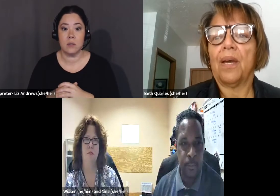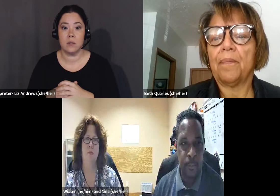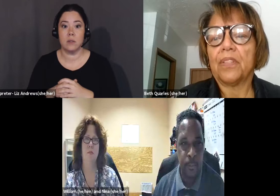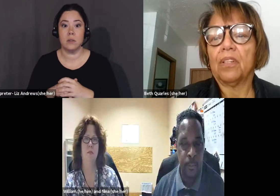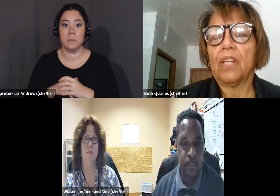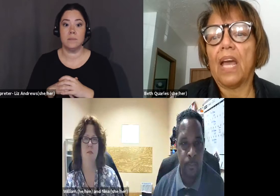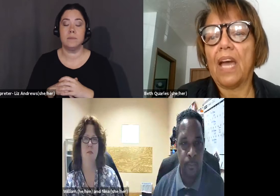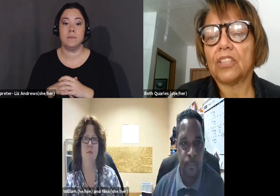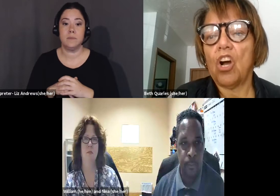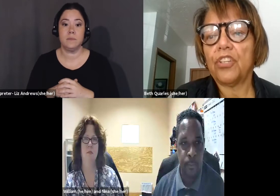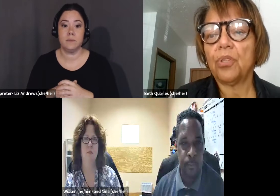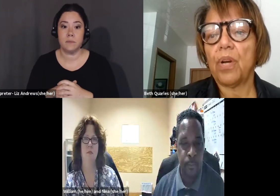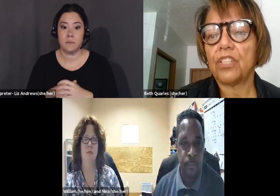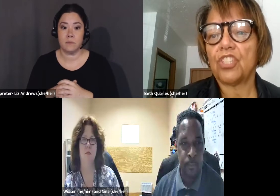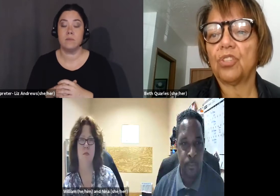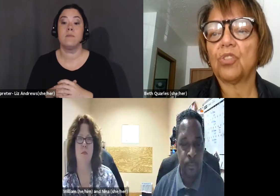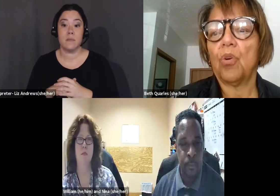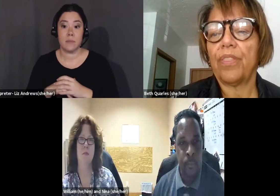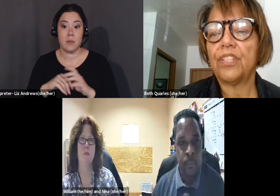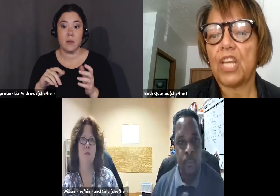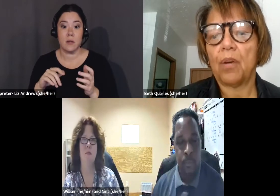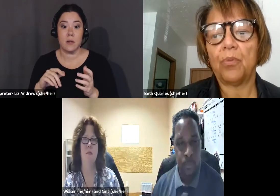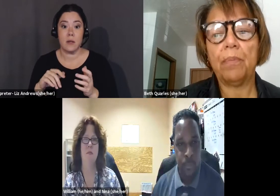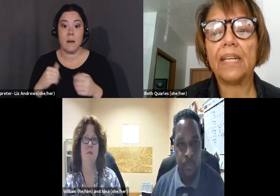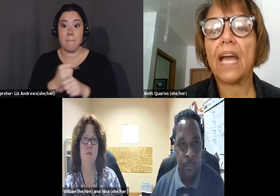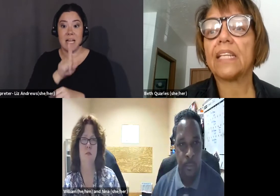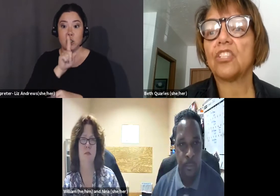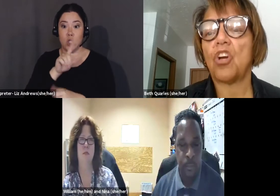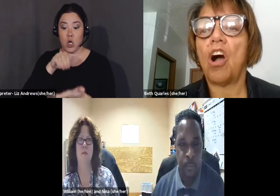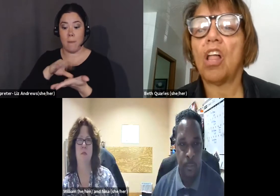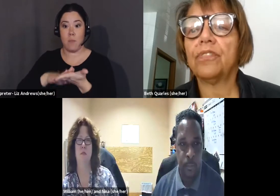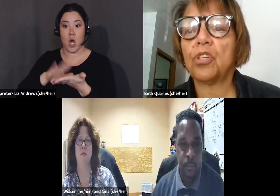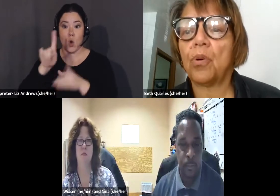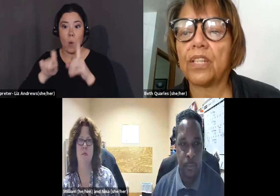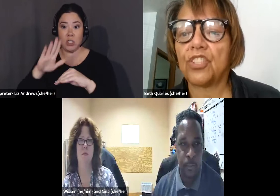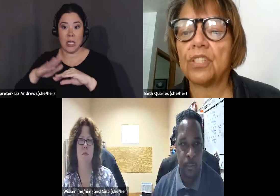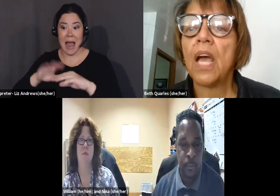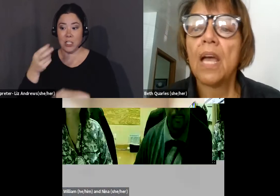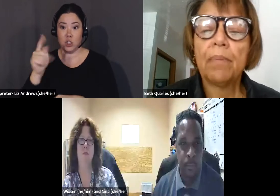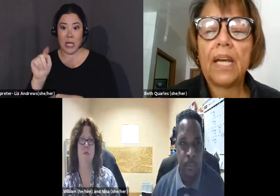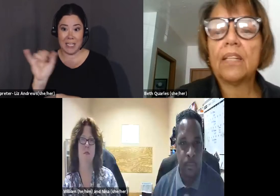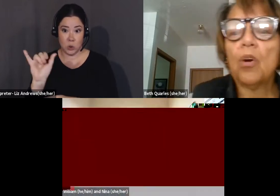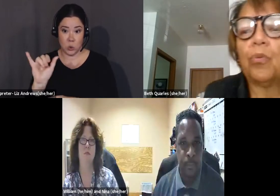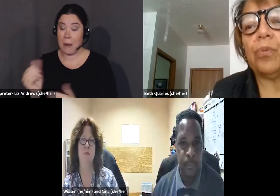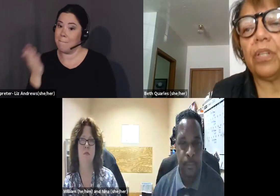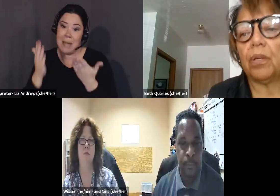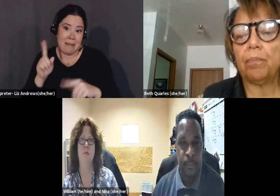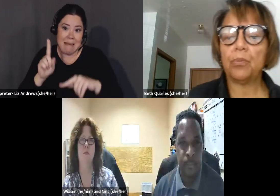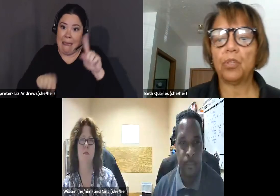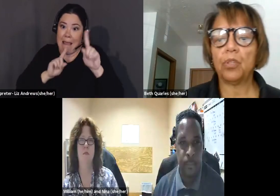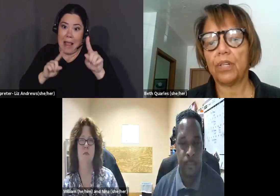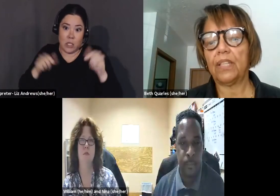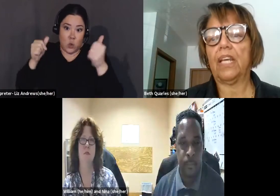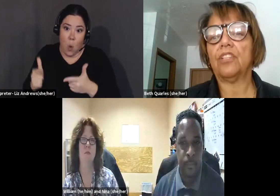you ask all your questions on the chat. We may not get to all of your questions, but we will